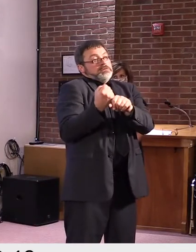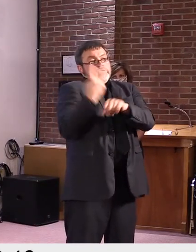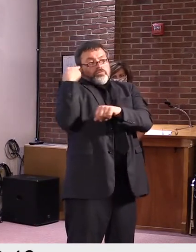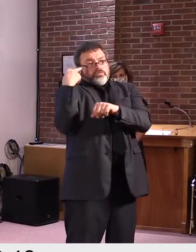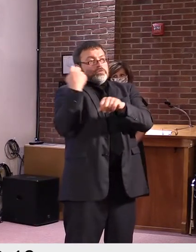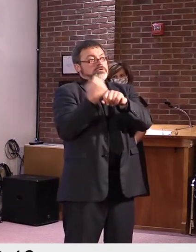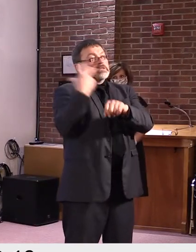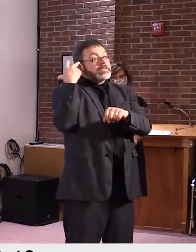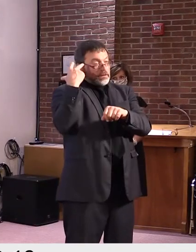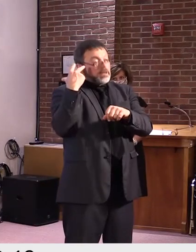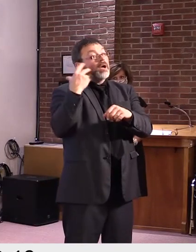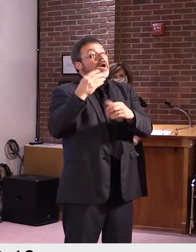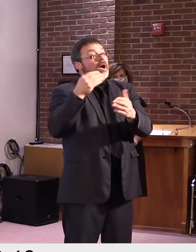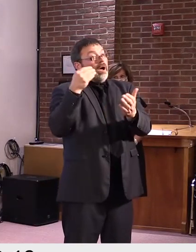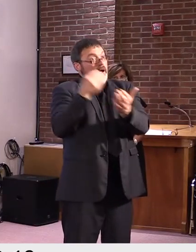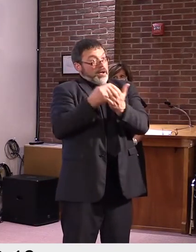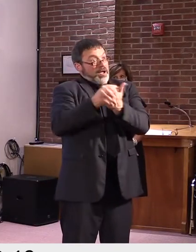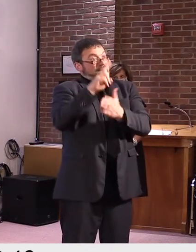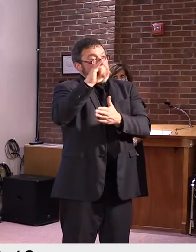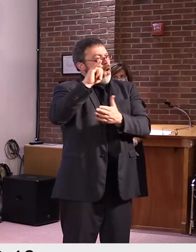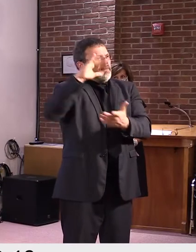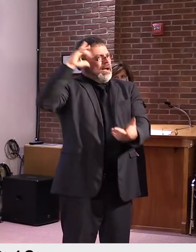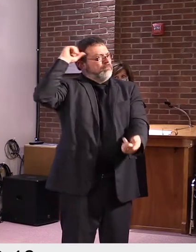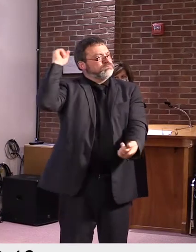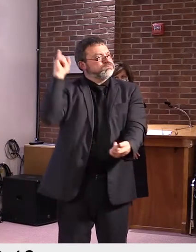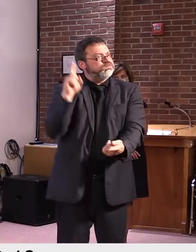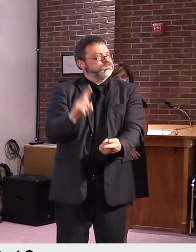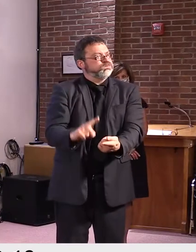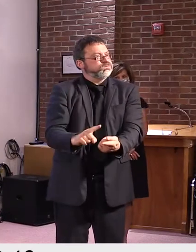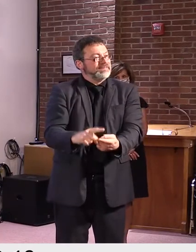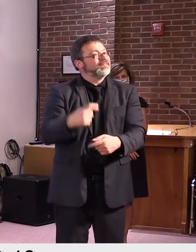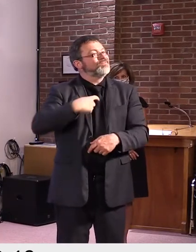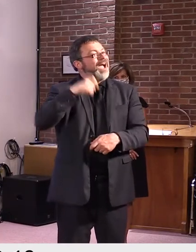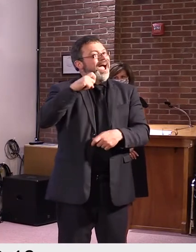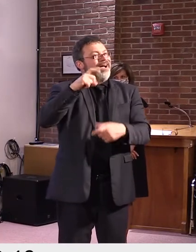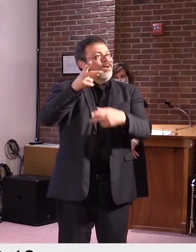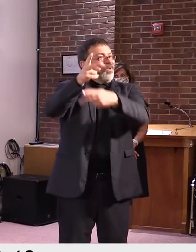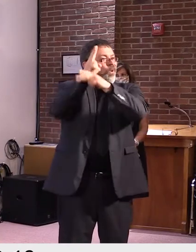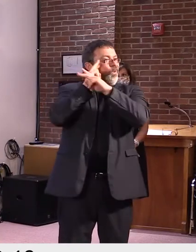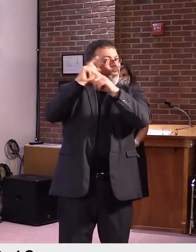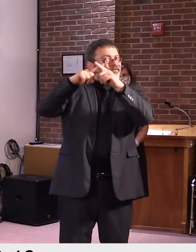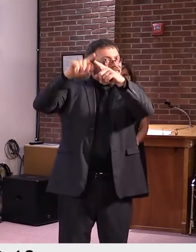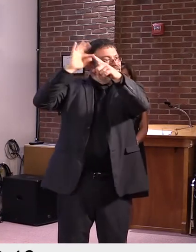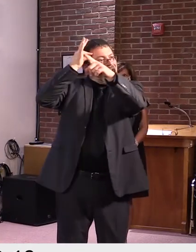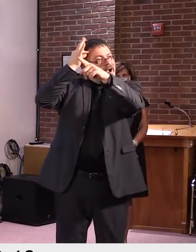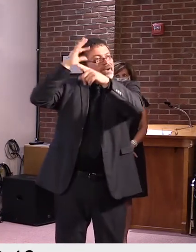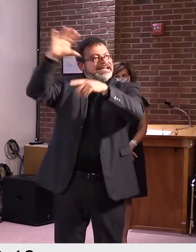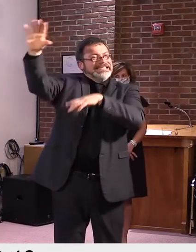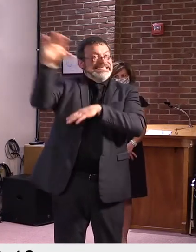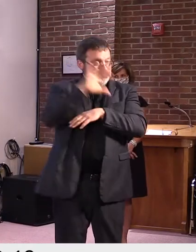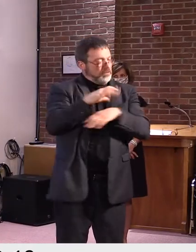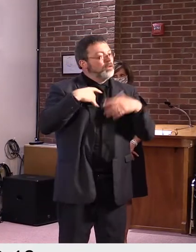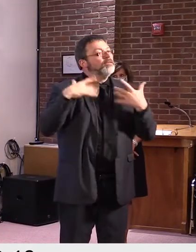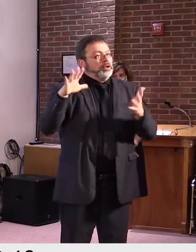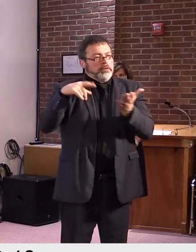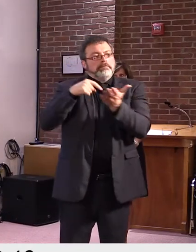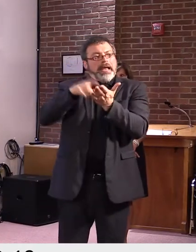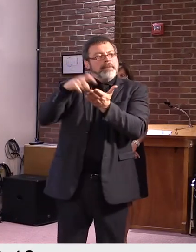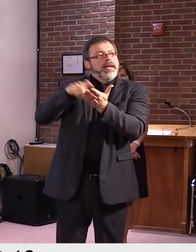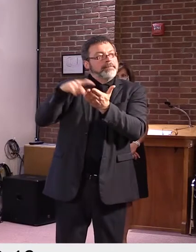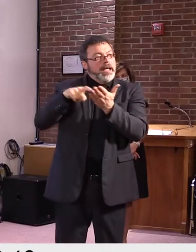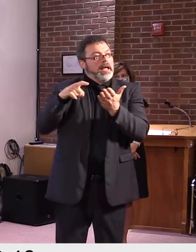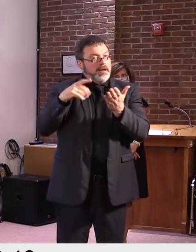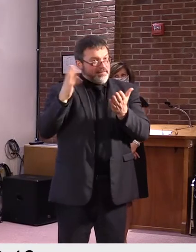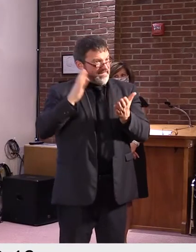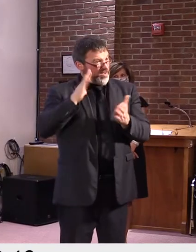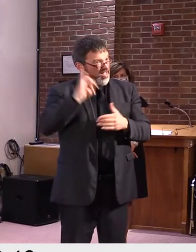the federal government, had to repay that loan. So there was nothing in the fund. Rebuilt that to over